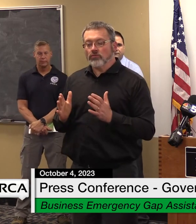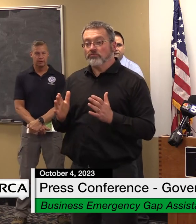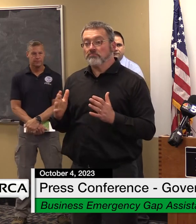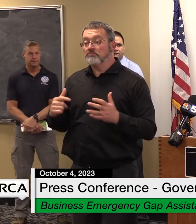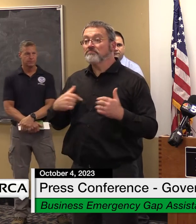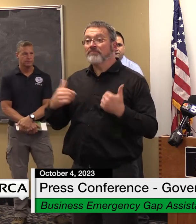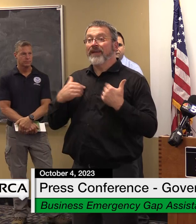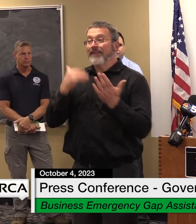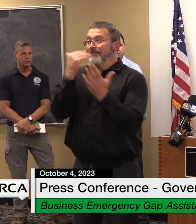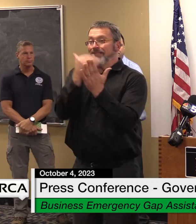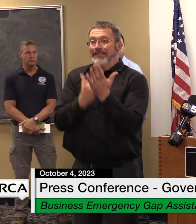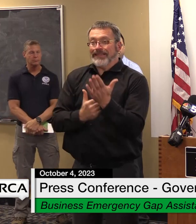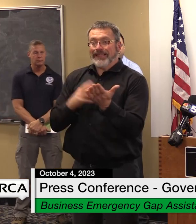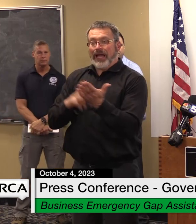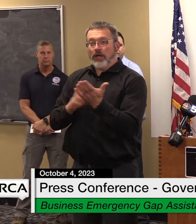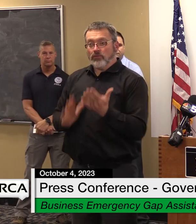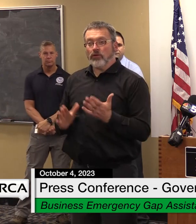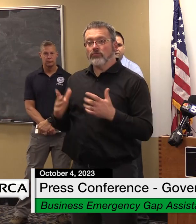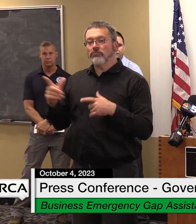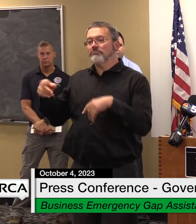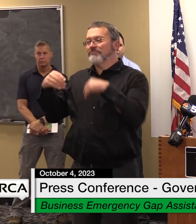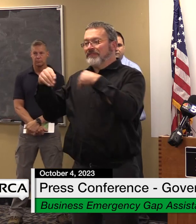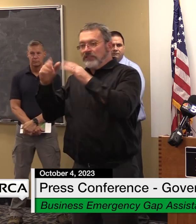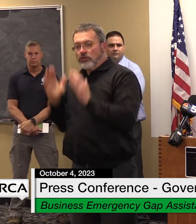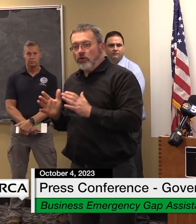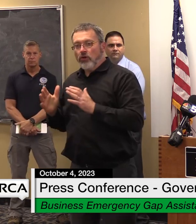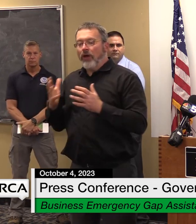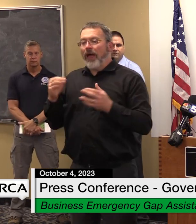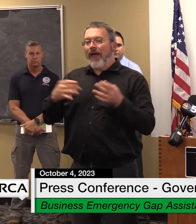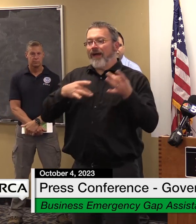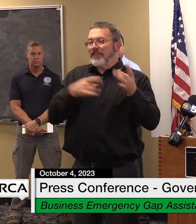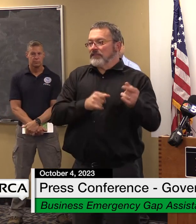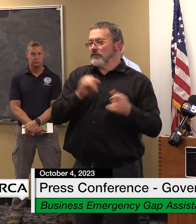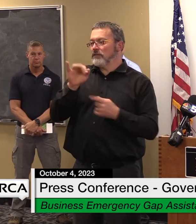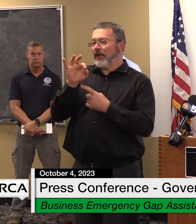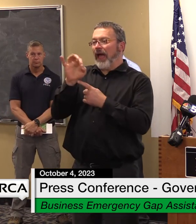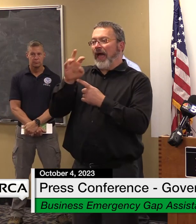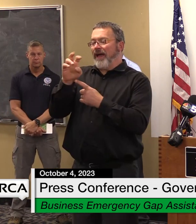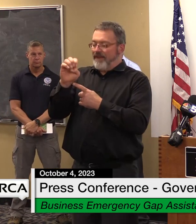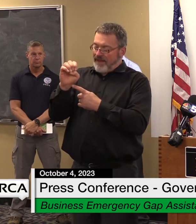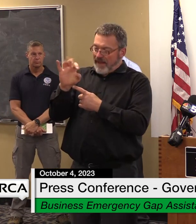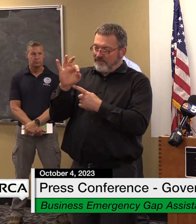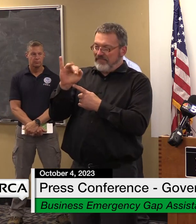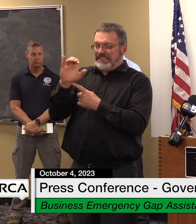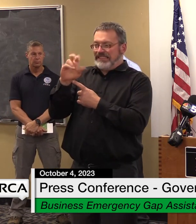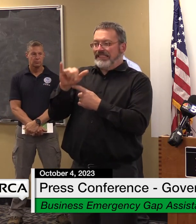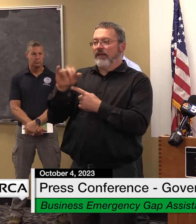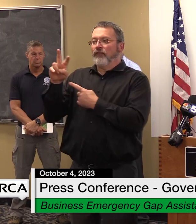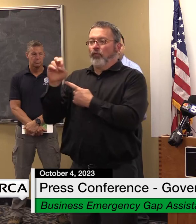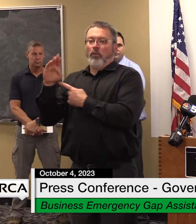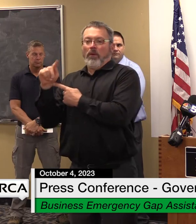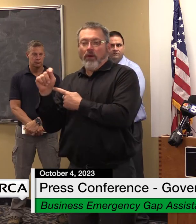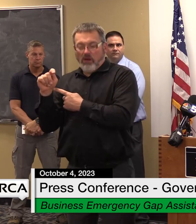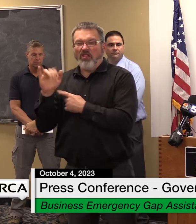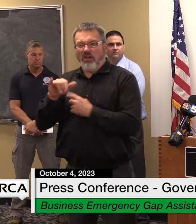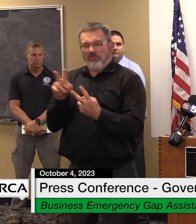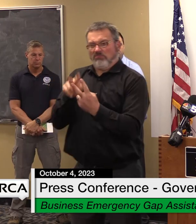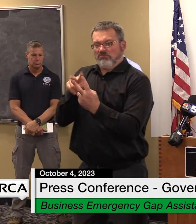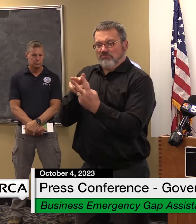Association and Efficiency Vermont, who have already begun reaching out to offer finding someone to do the actual